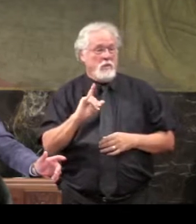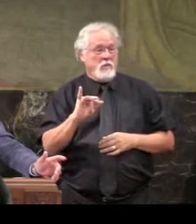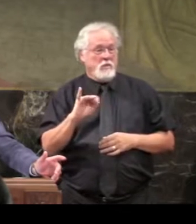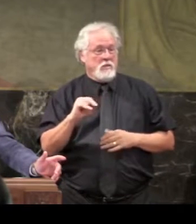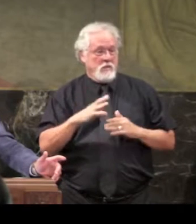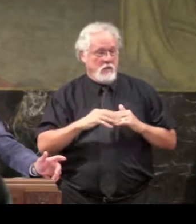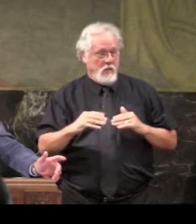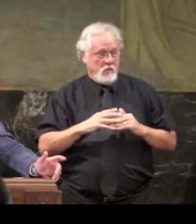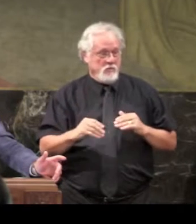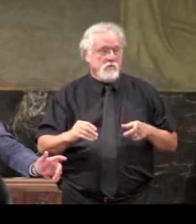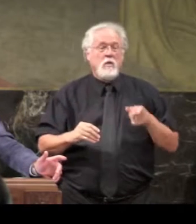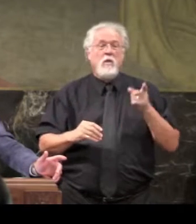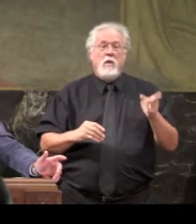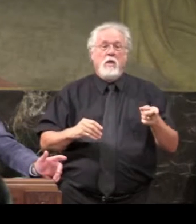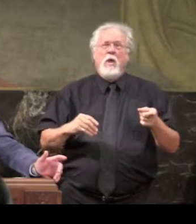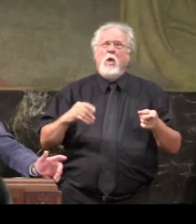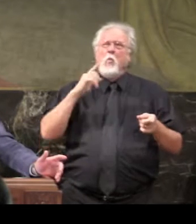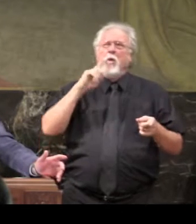$2.8